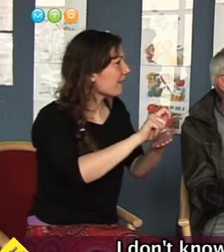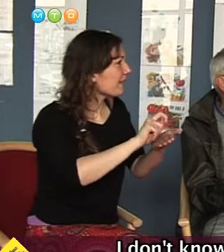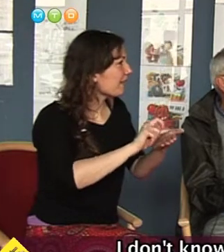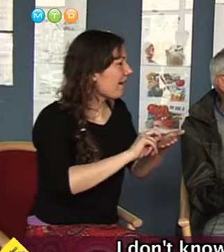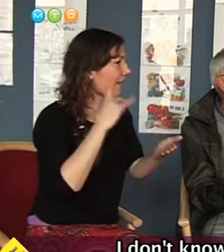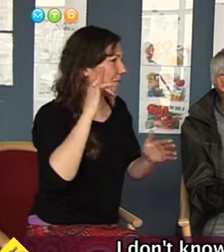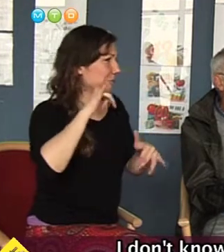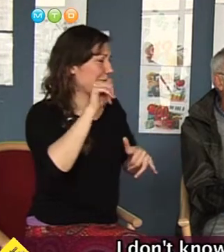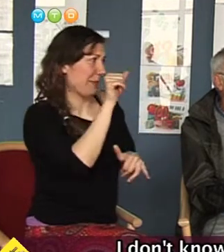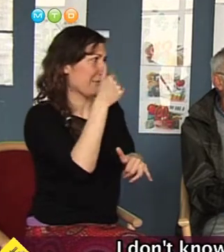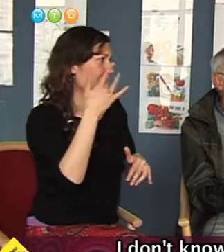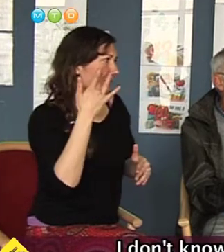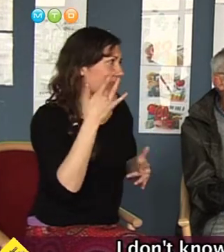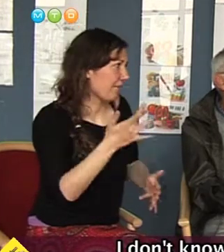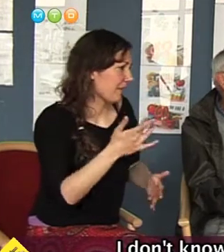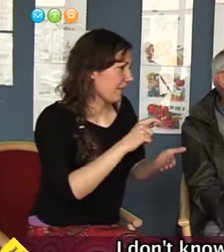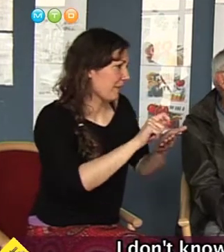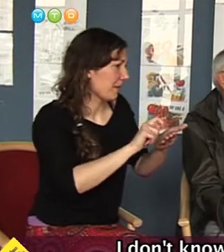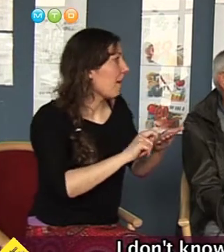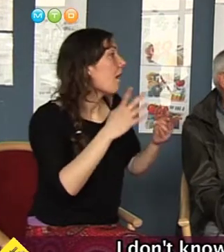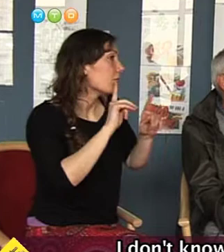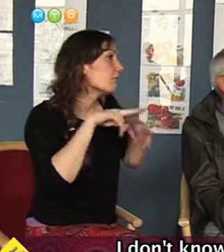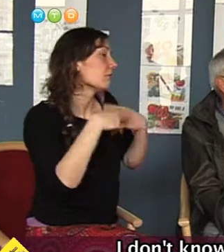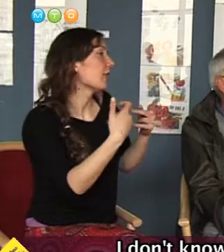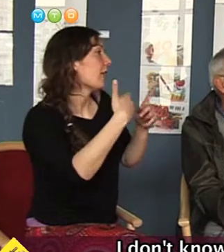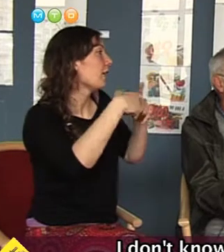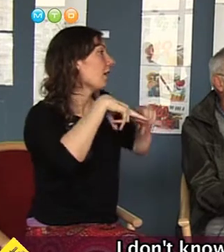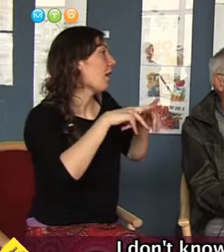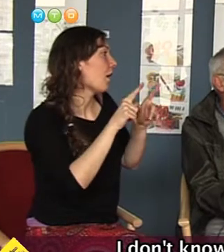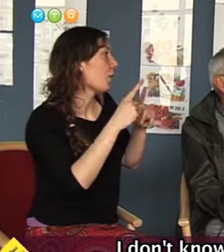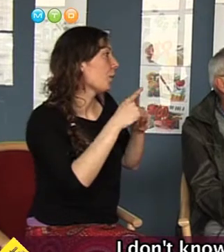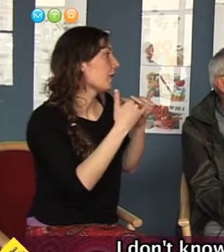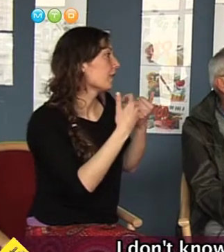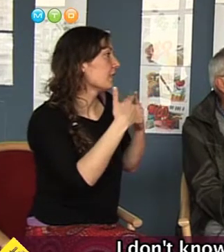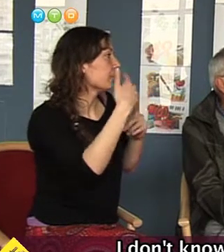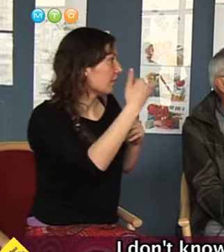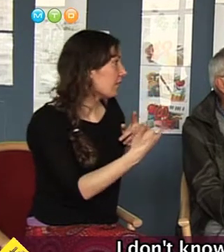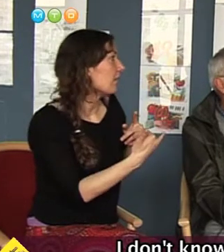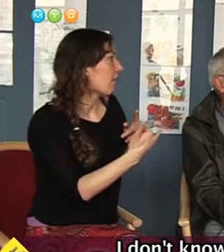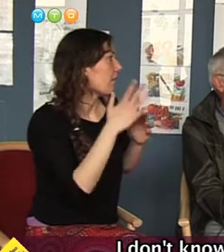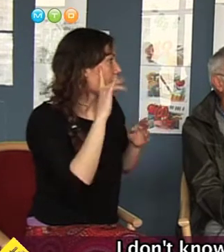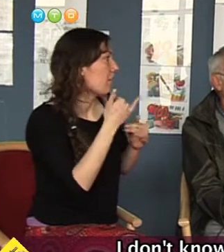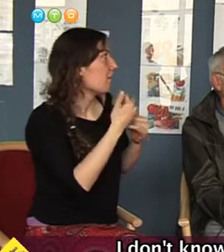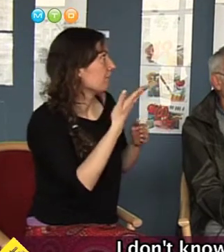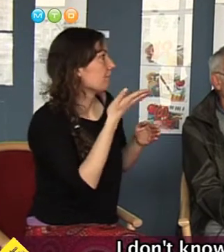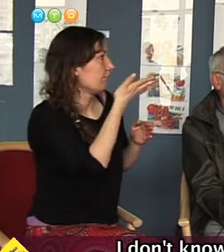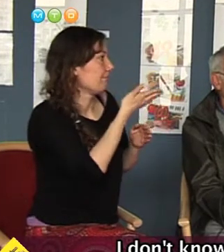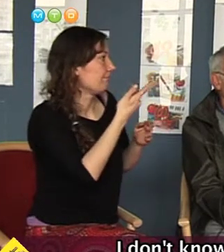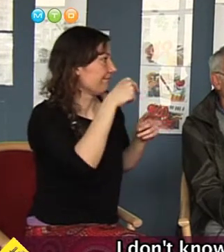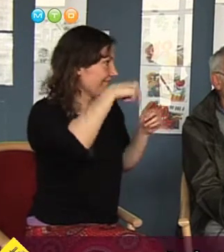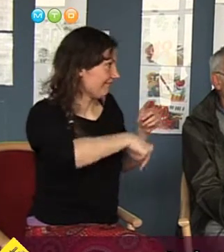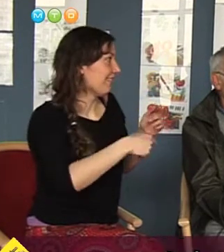name. And Kautsky is interesting as well, the guy who's showing right now downstairs.